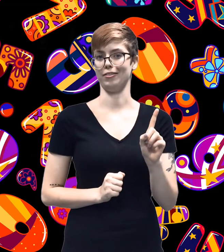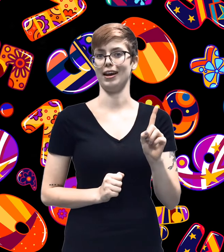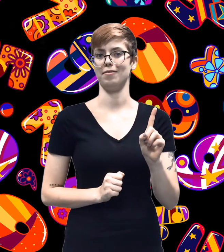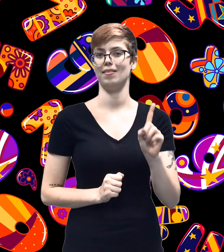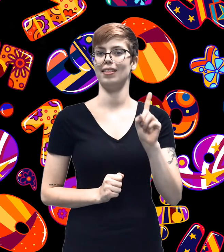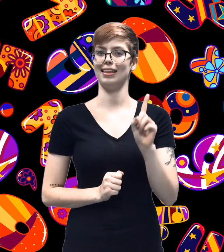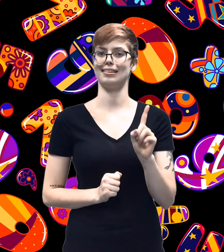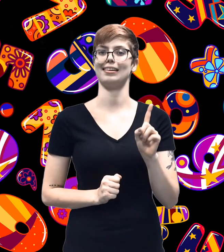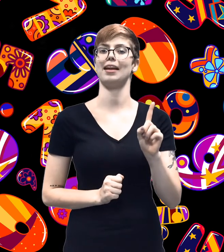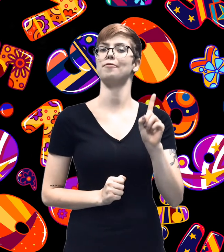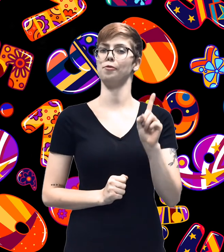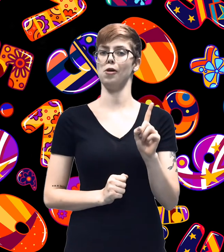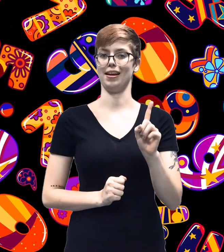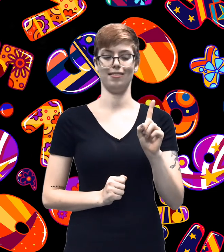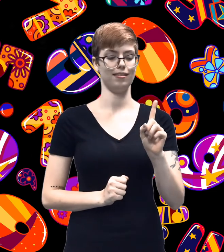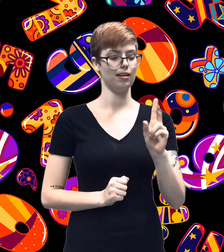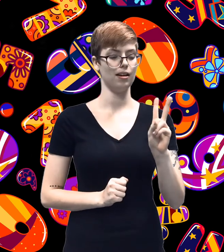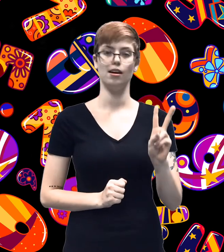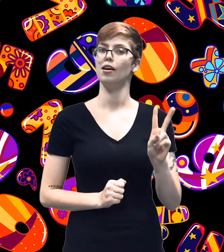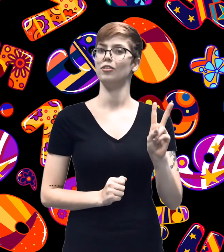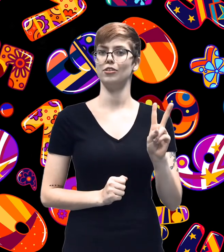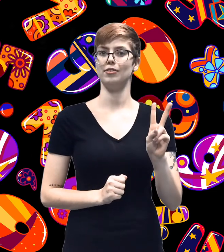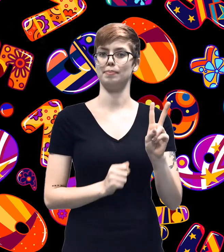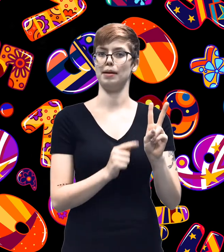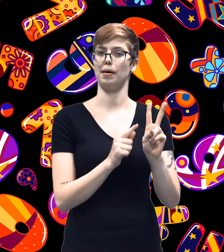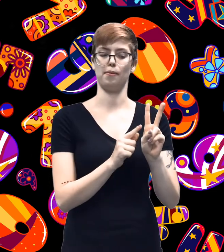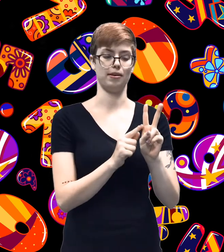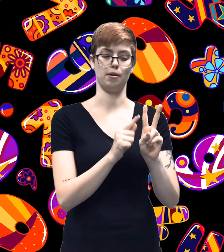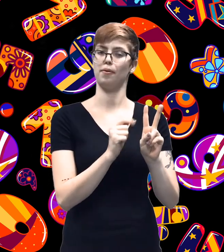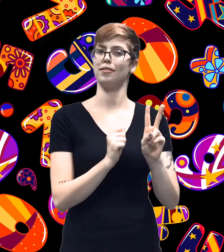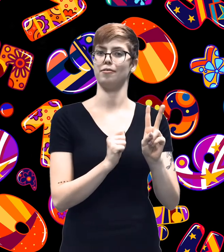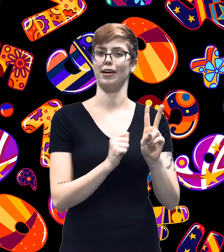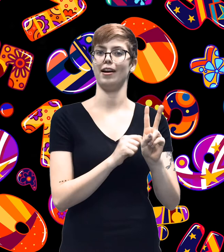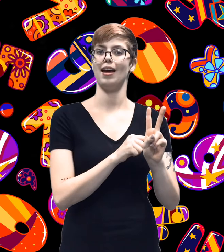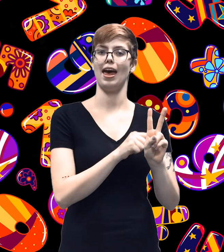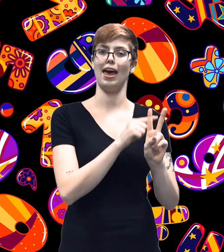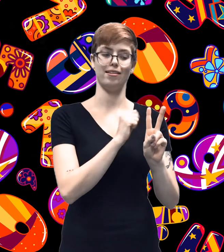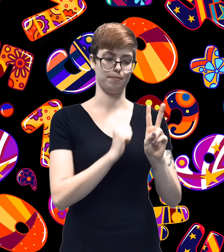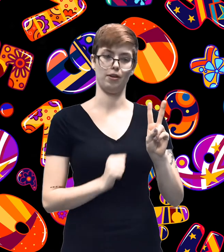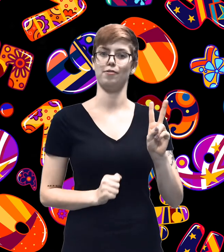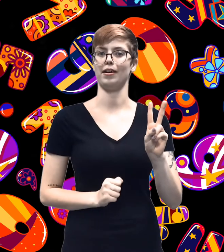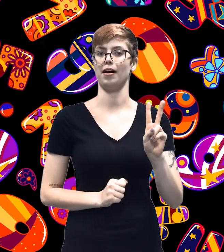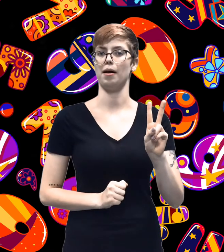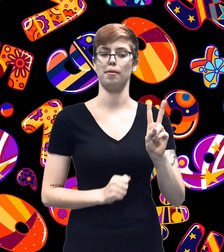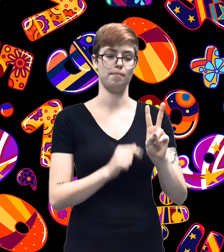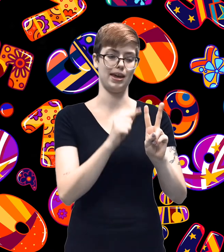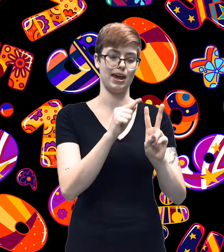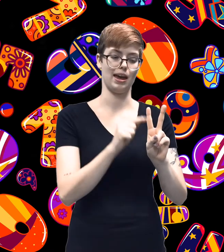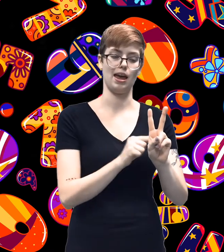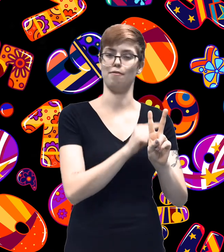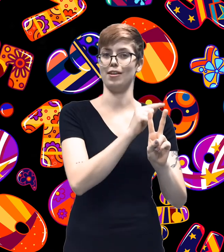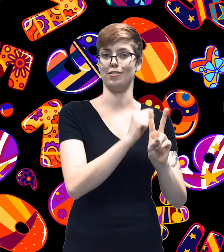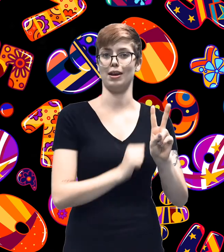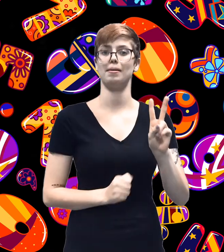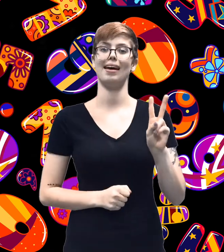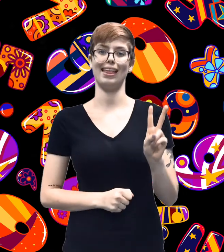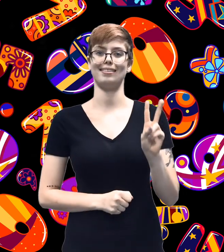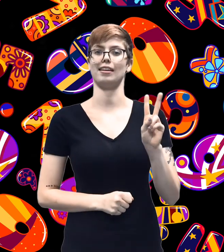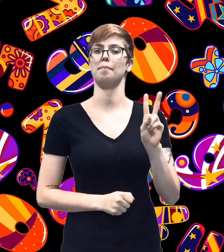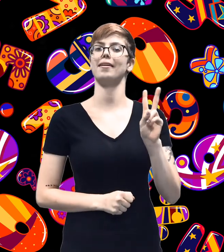down. That's a sign for 1. 2 is made by pointing your pointer finger and your middle finger up, making a V shape. That's the number